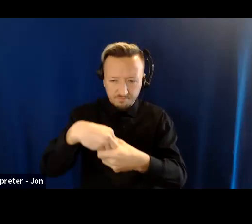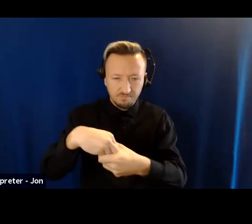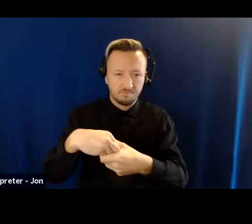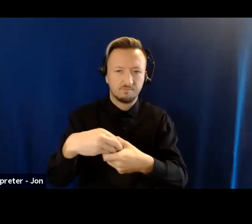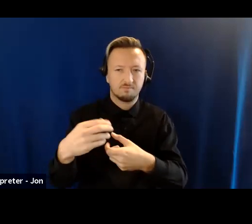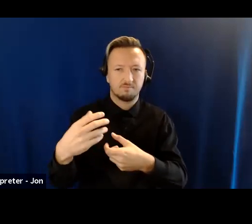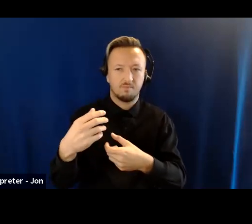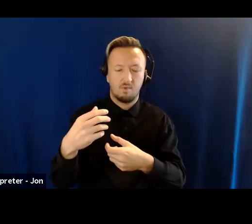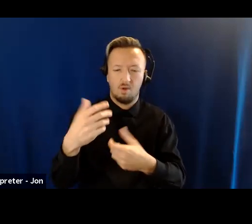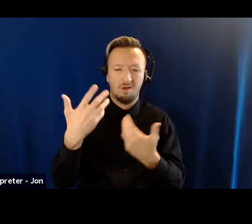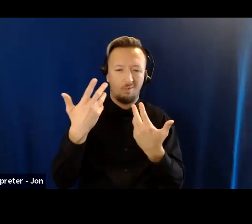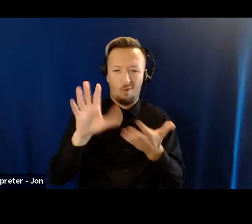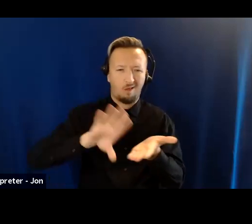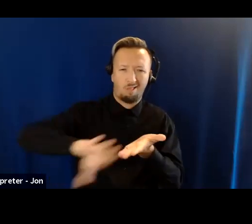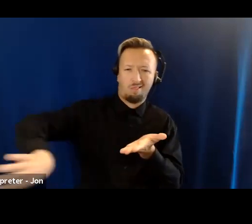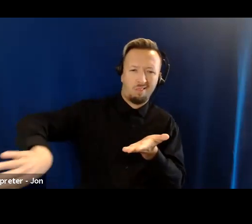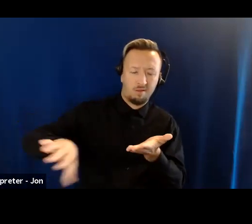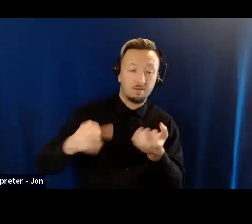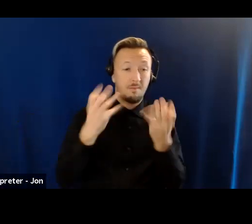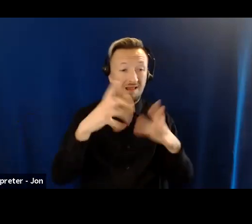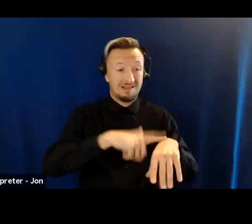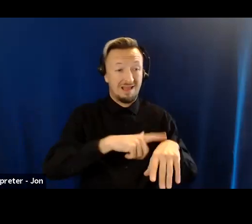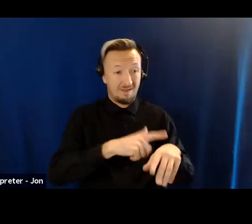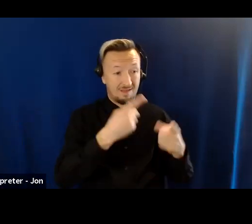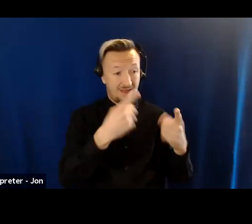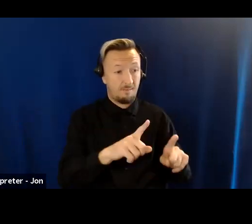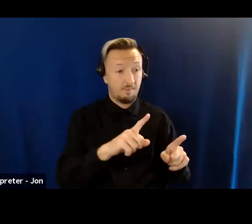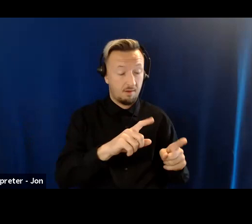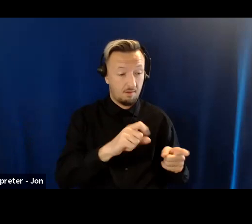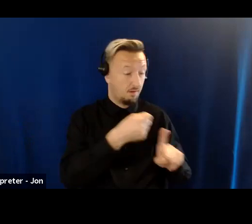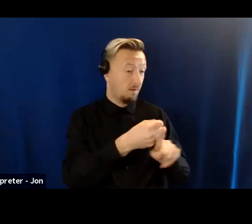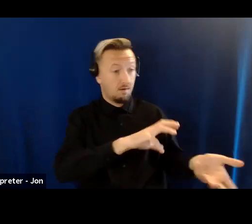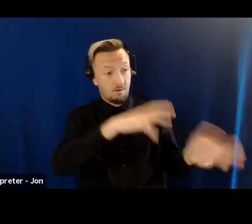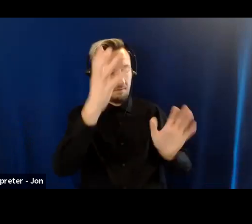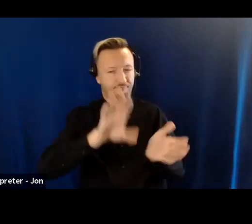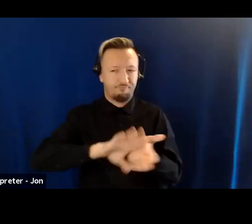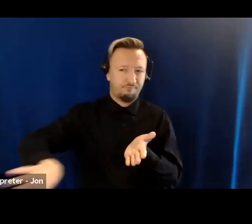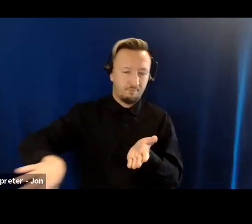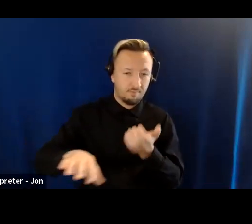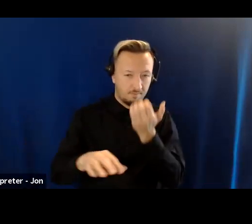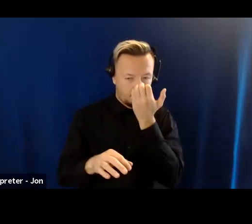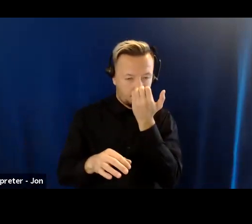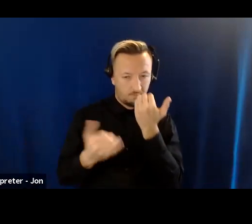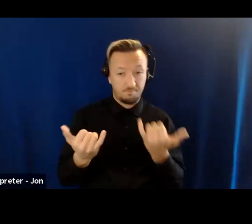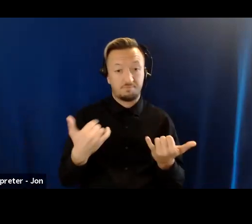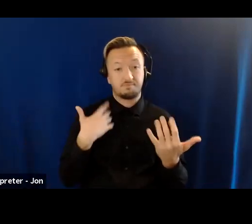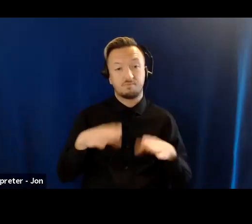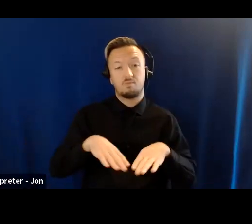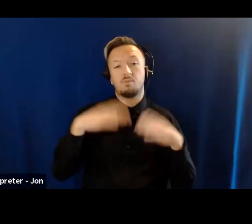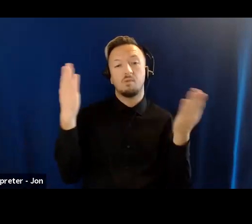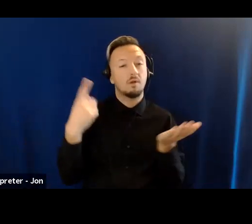left behind in disasters as we so often see. So with that, I would like to start our conversation today, starting with a little